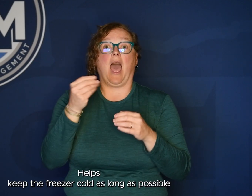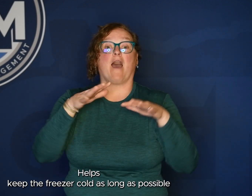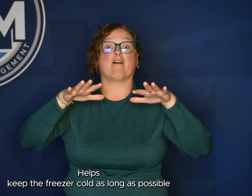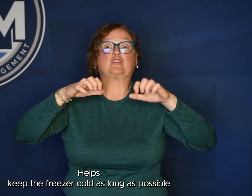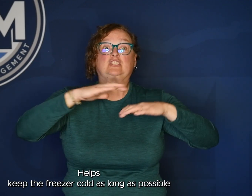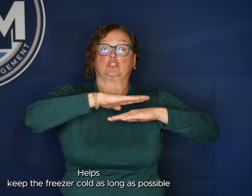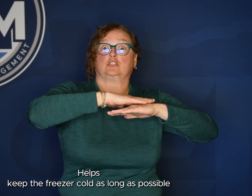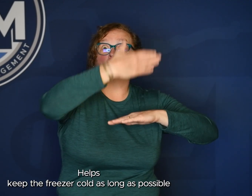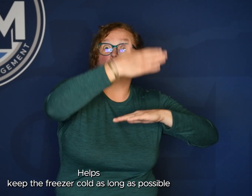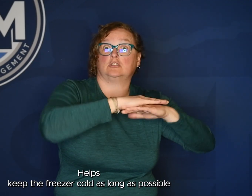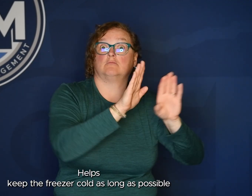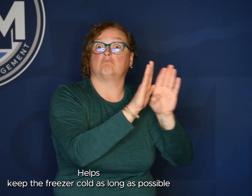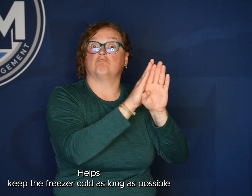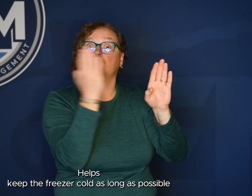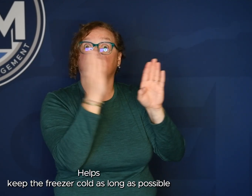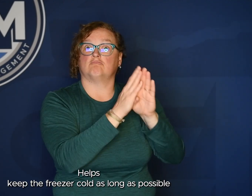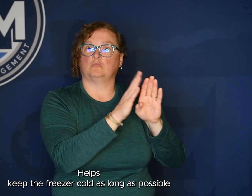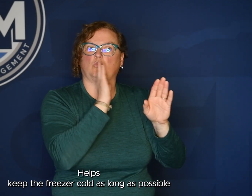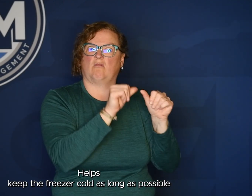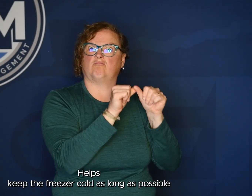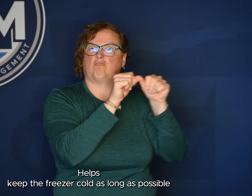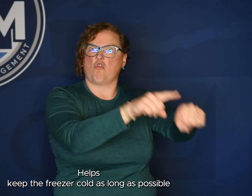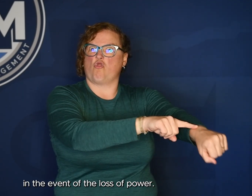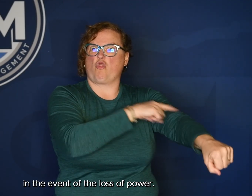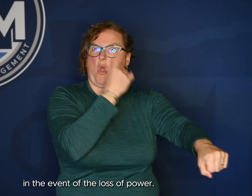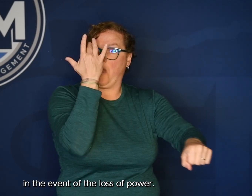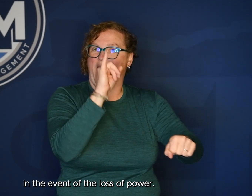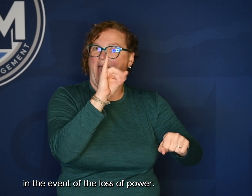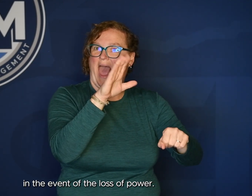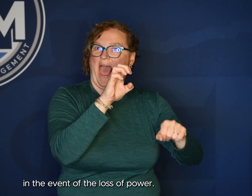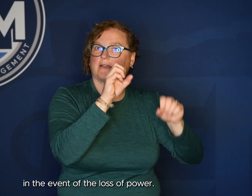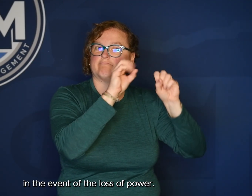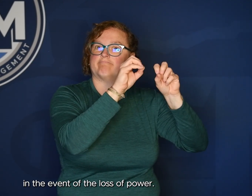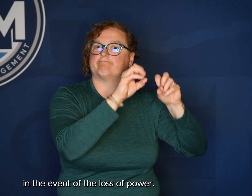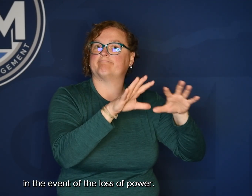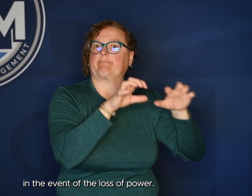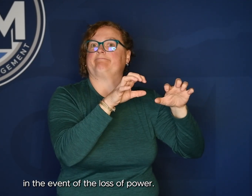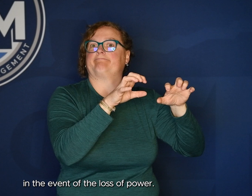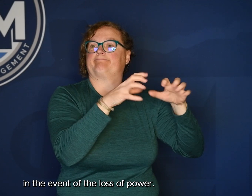Helps keep the freezer cold as long as possible in the event of the loss of power.